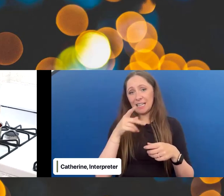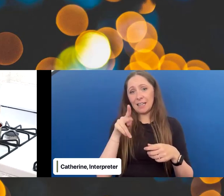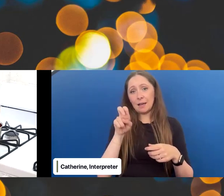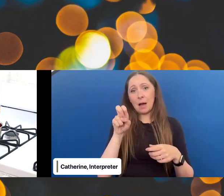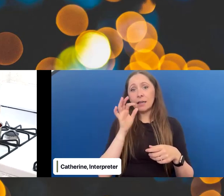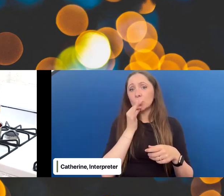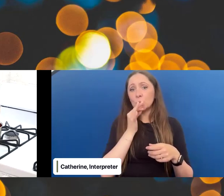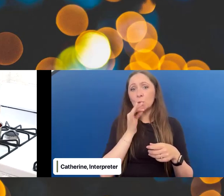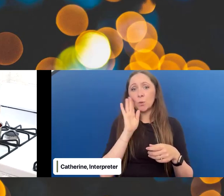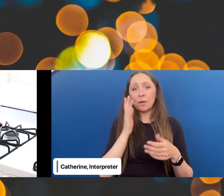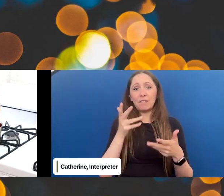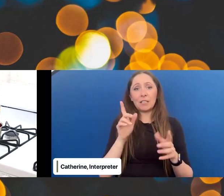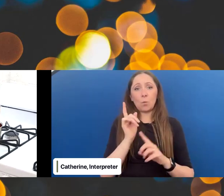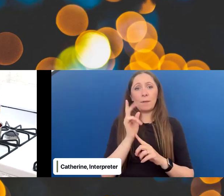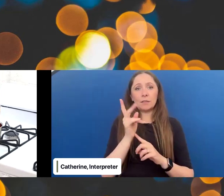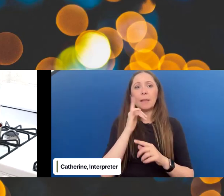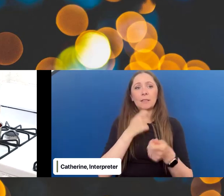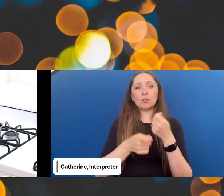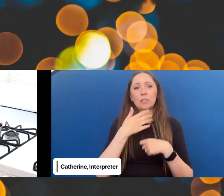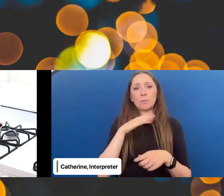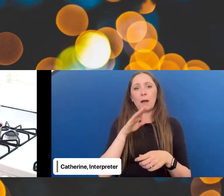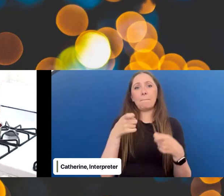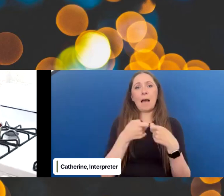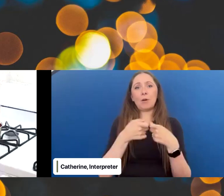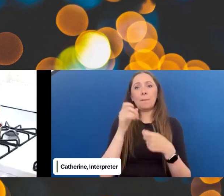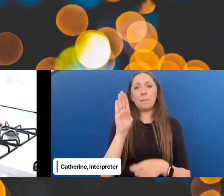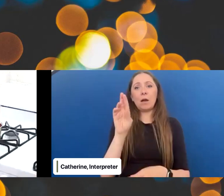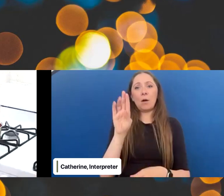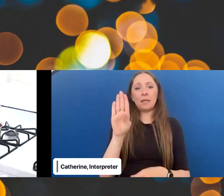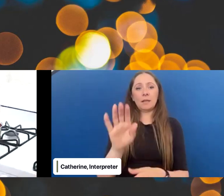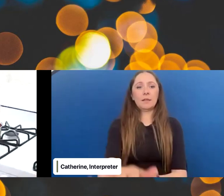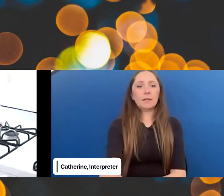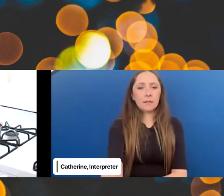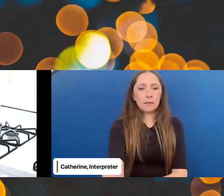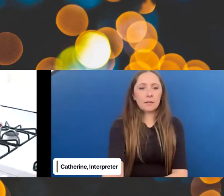done in 1 or 2 minutes, so let me change my battery. I'll be right back.